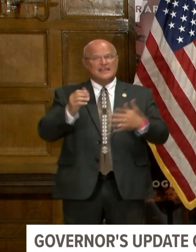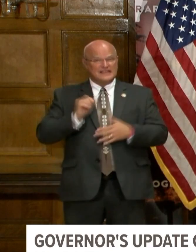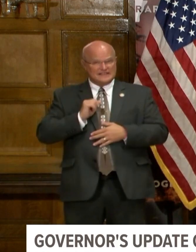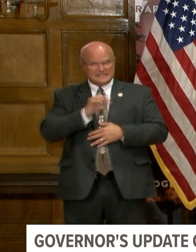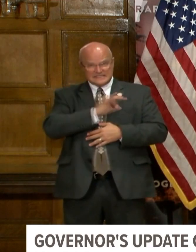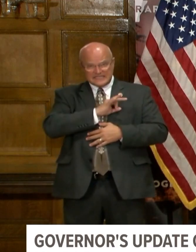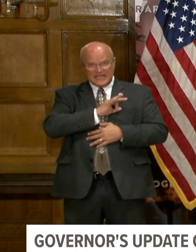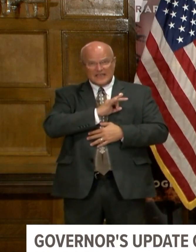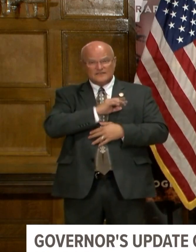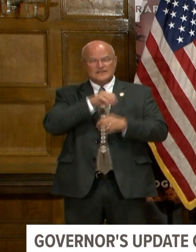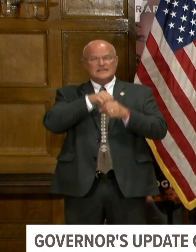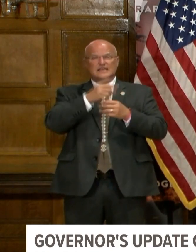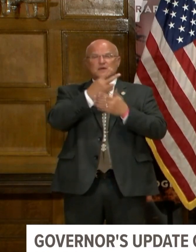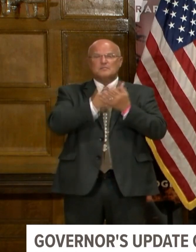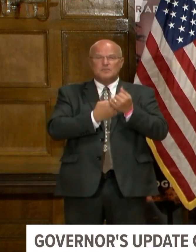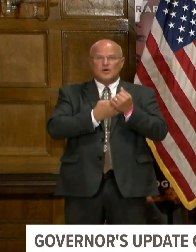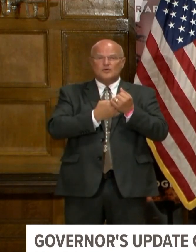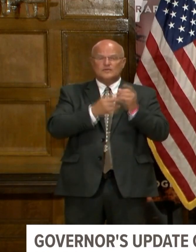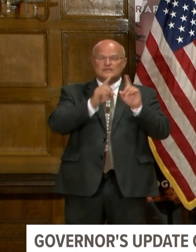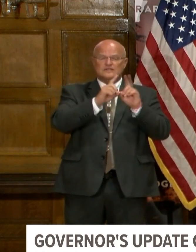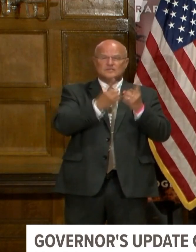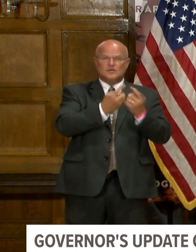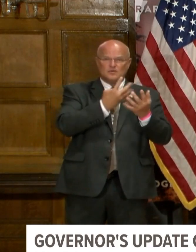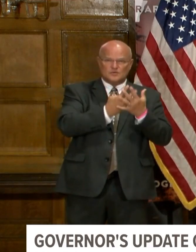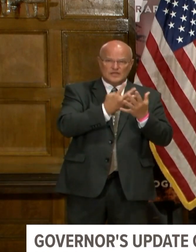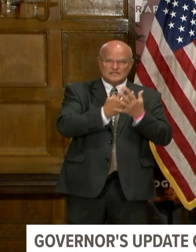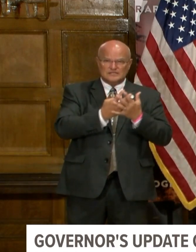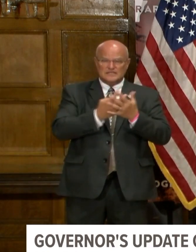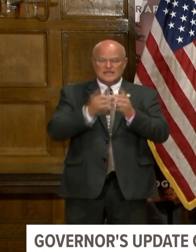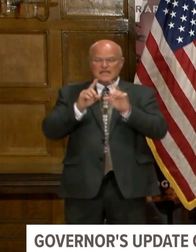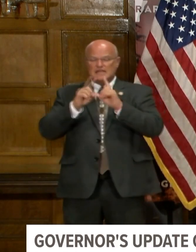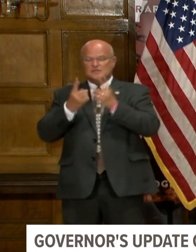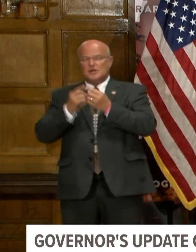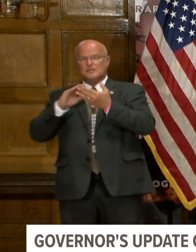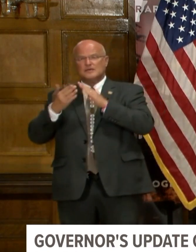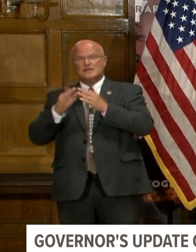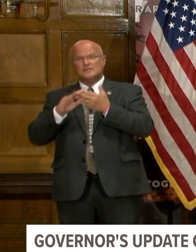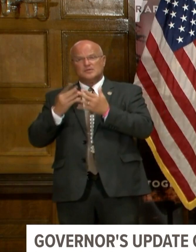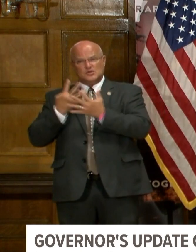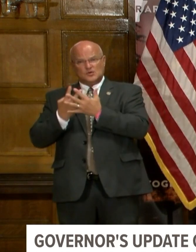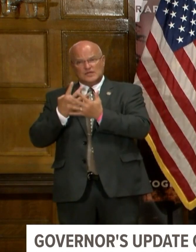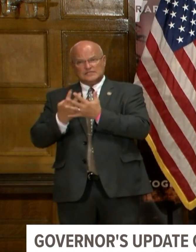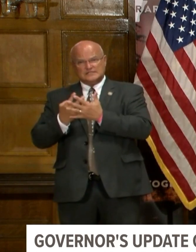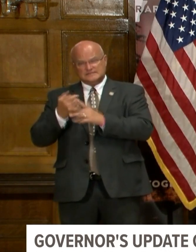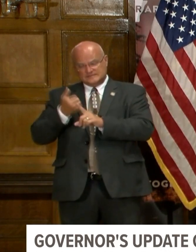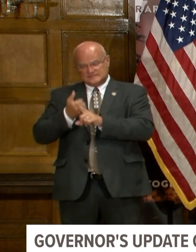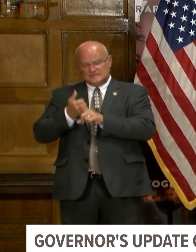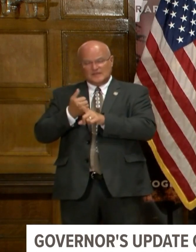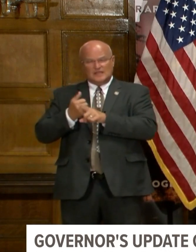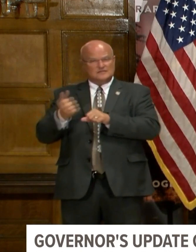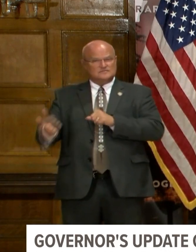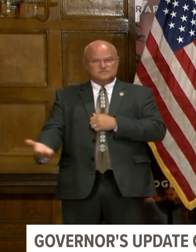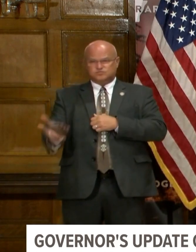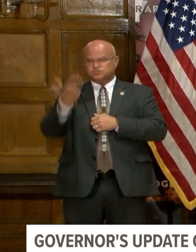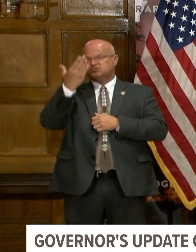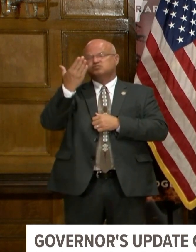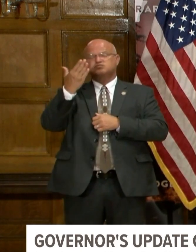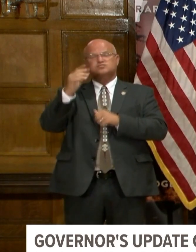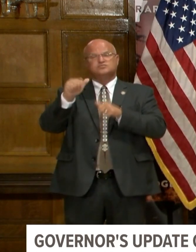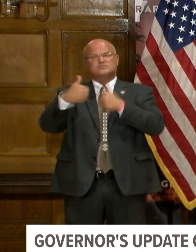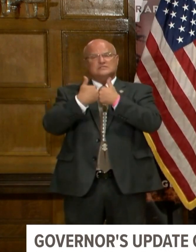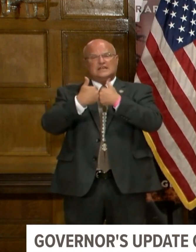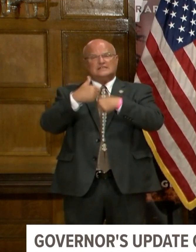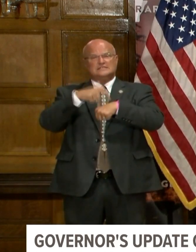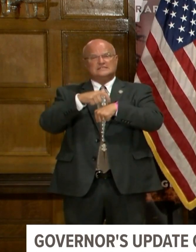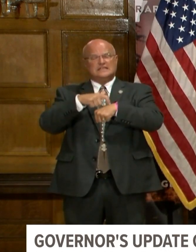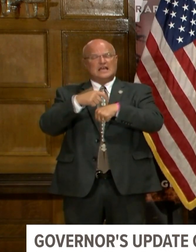staff within both the Division of Correction and the Division of Community Correction who have faced these challenging times